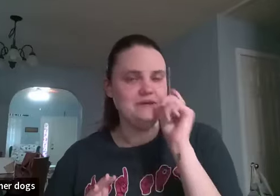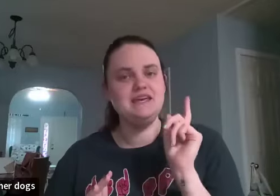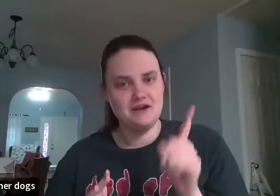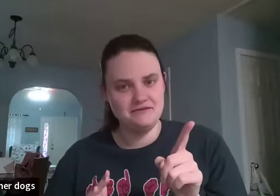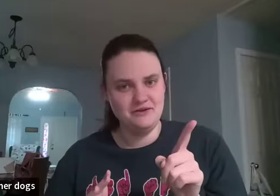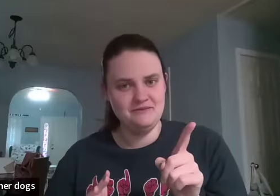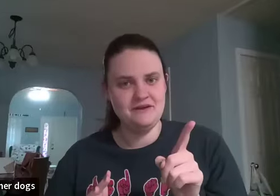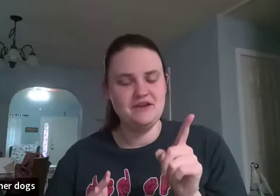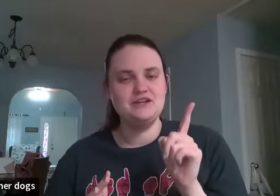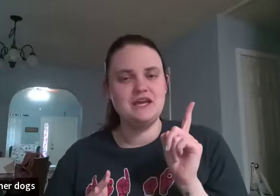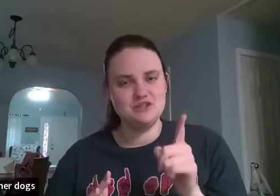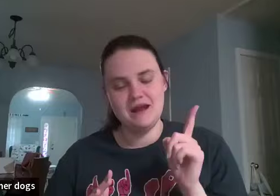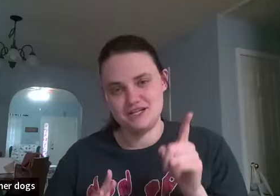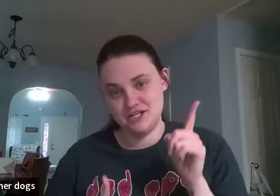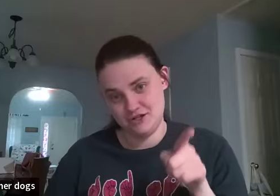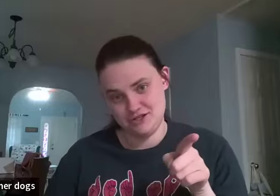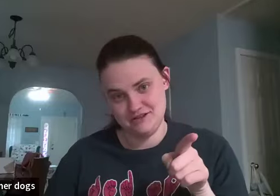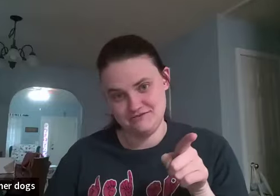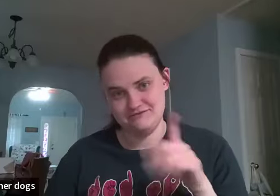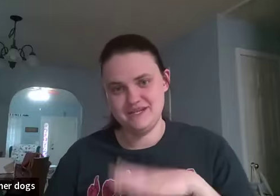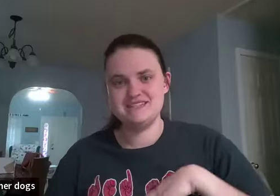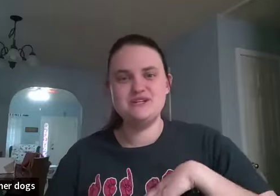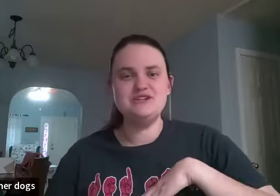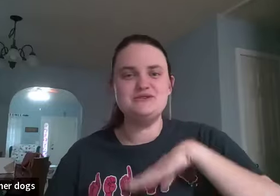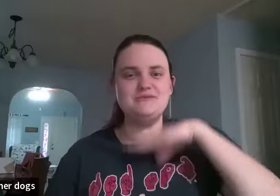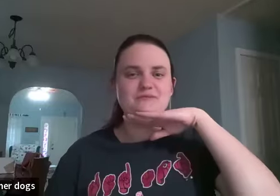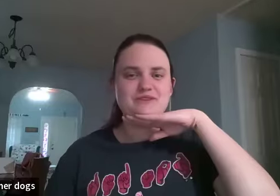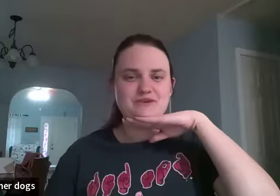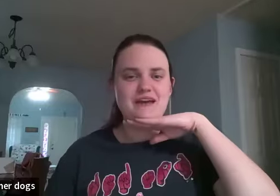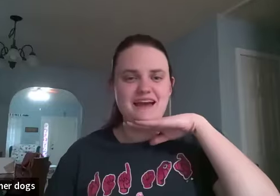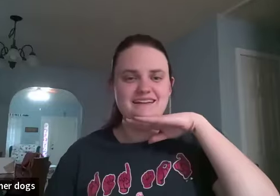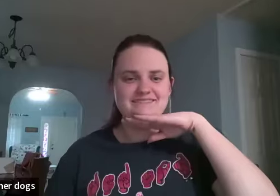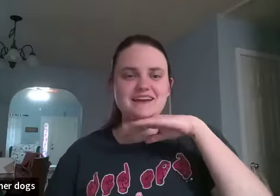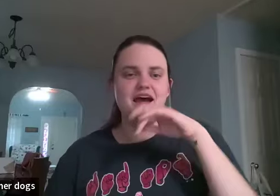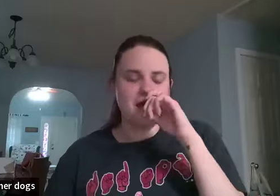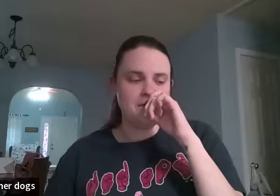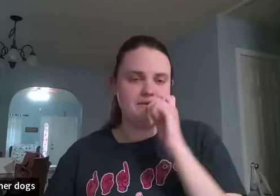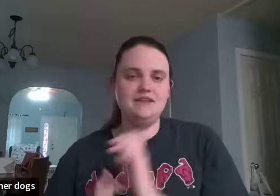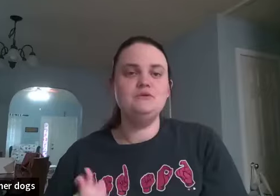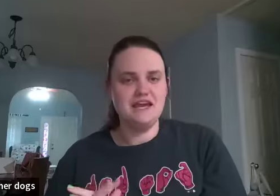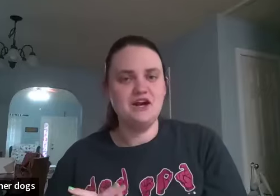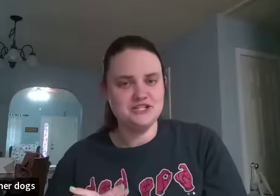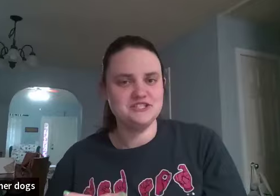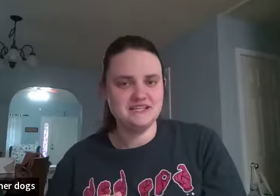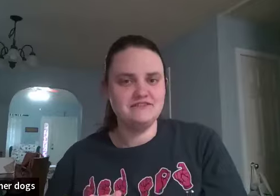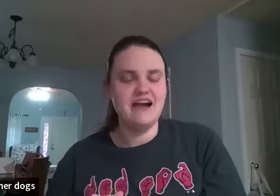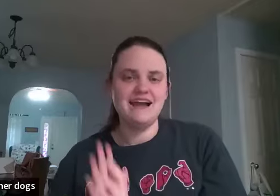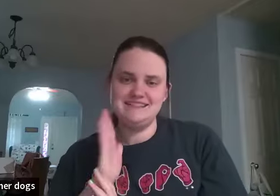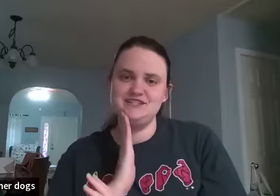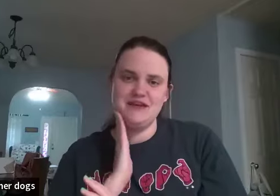be careful and don't actually hurt yourself because when you do that, you can hurt yourself. I did do